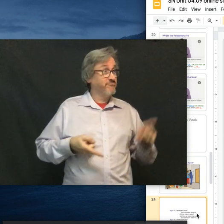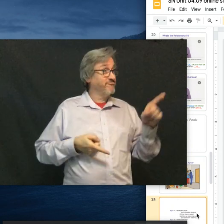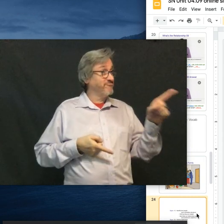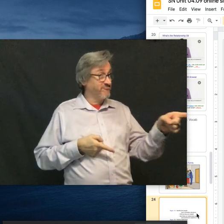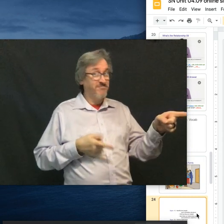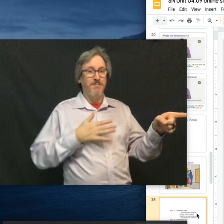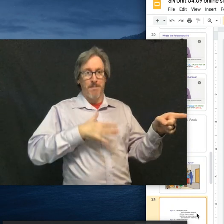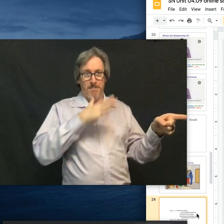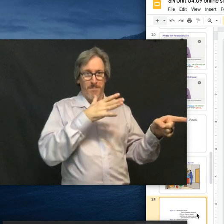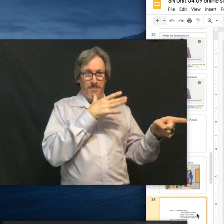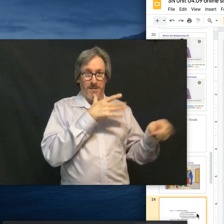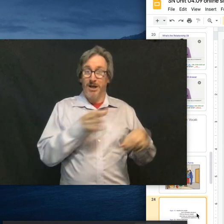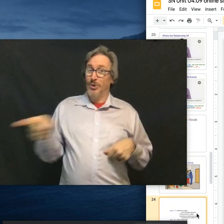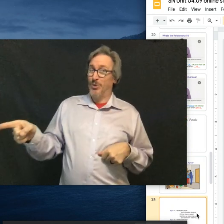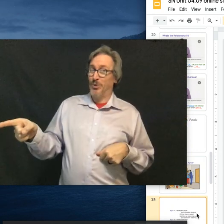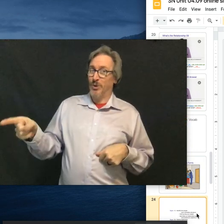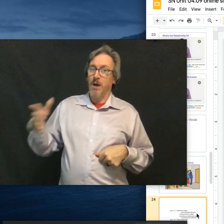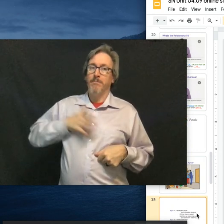it.